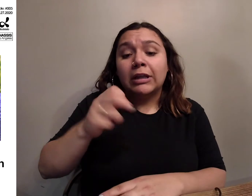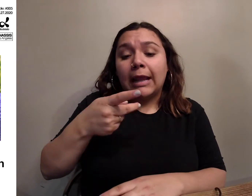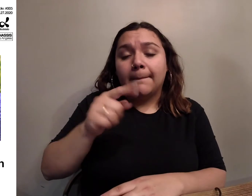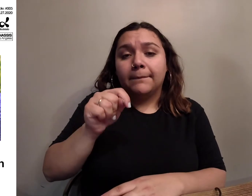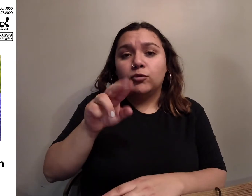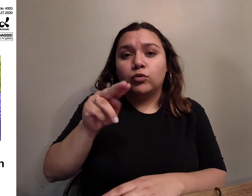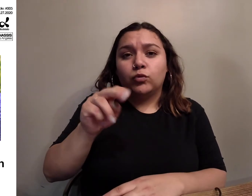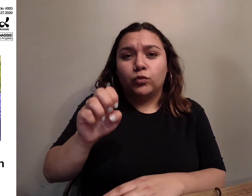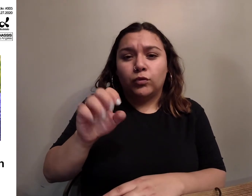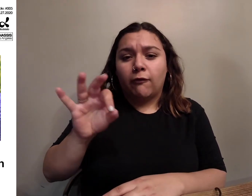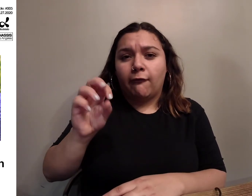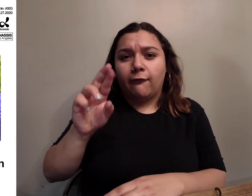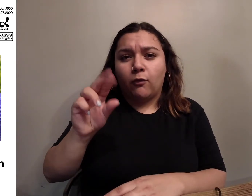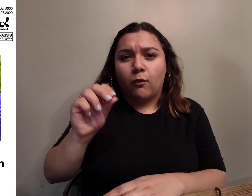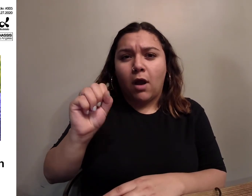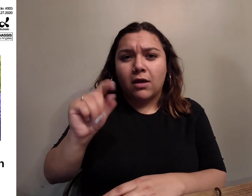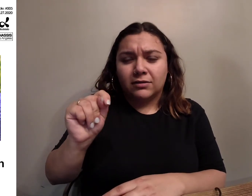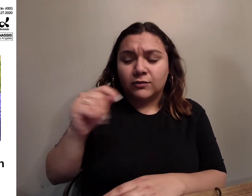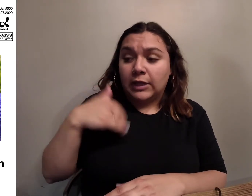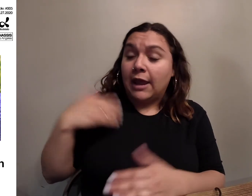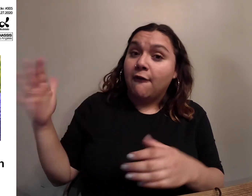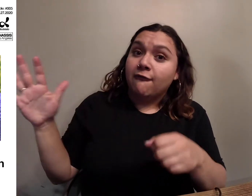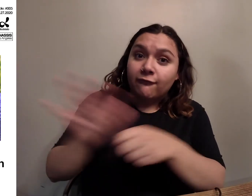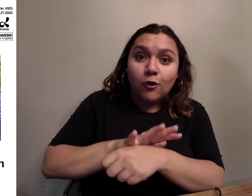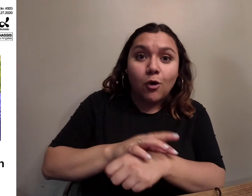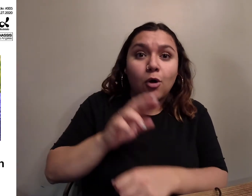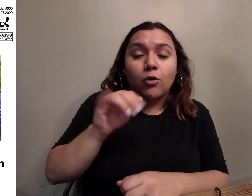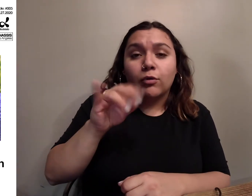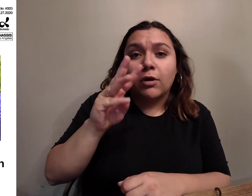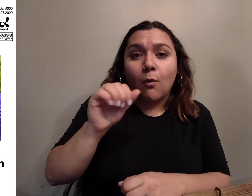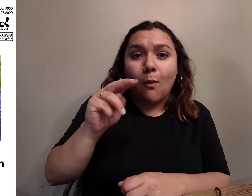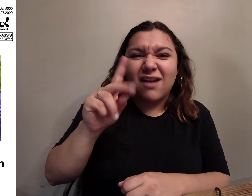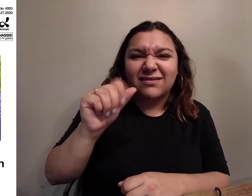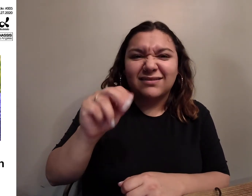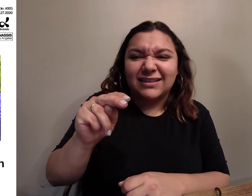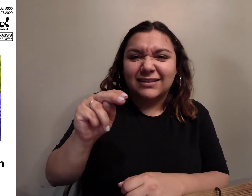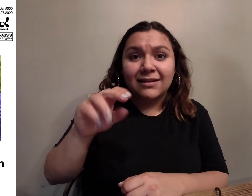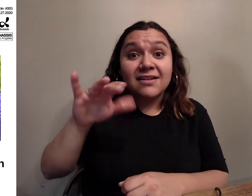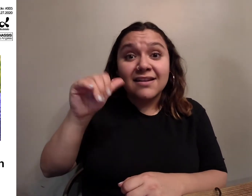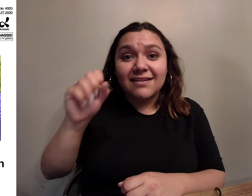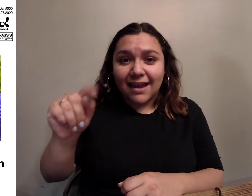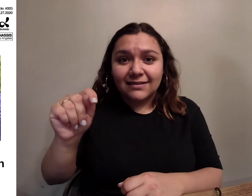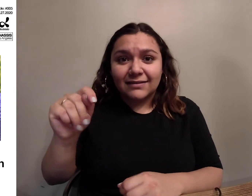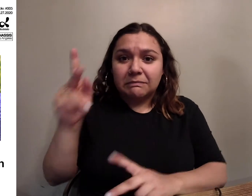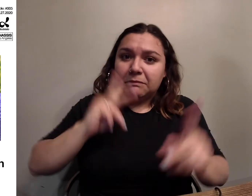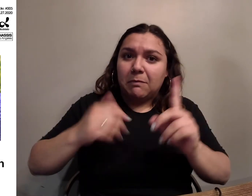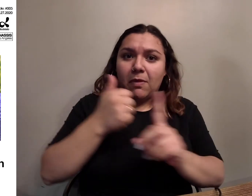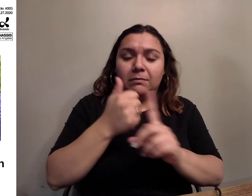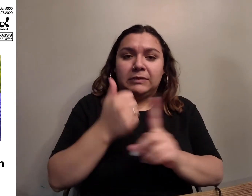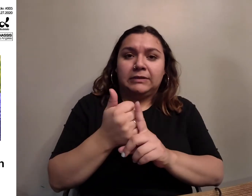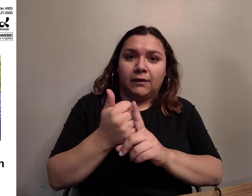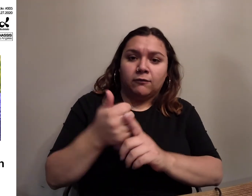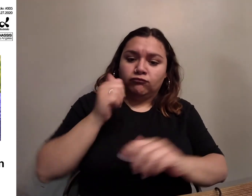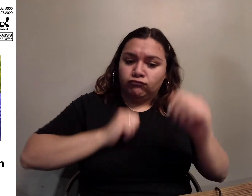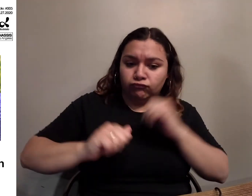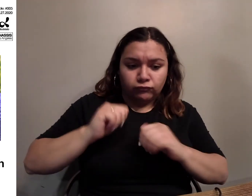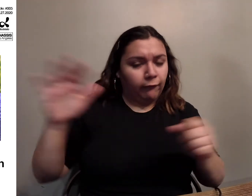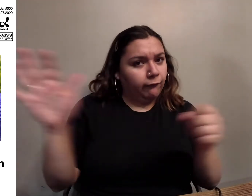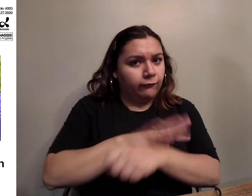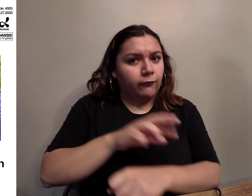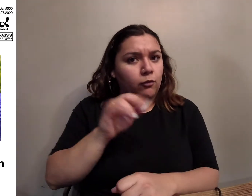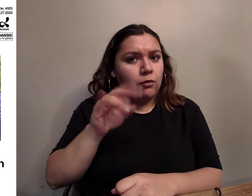had an entire Rwandan and Burundian cast and crew. And it was a pretty